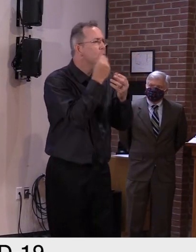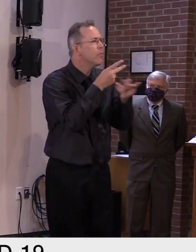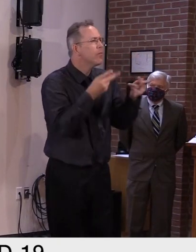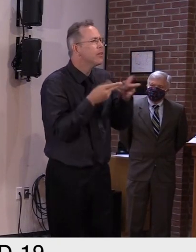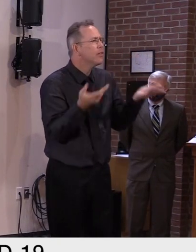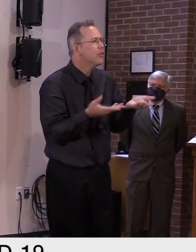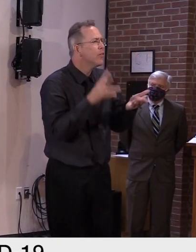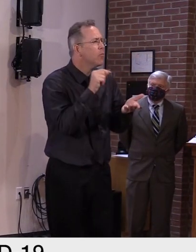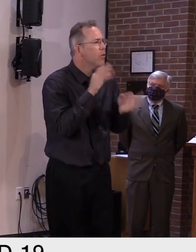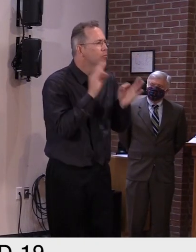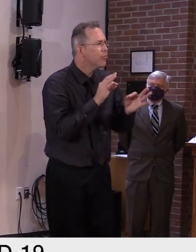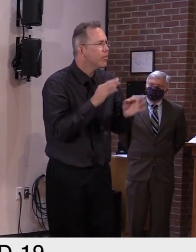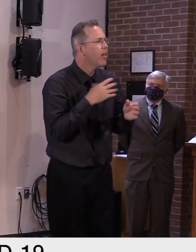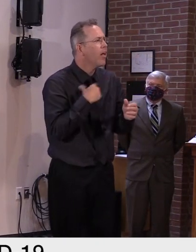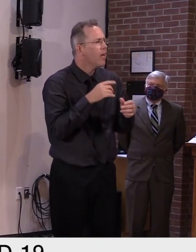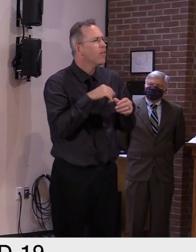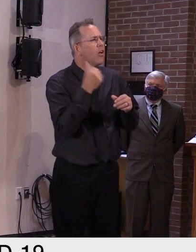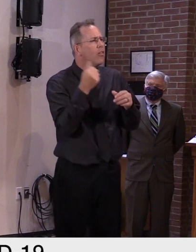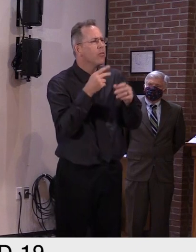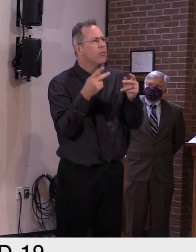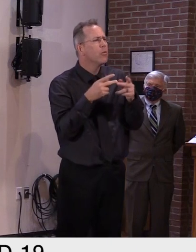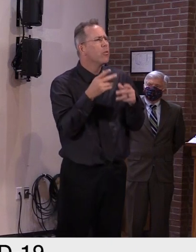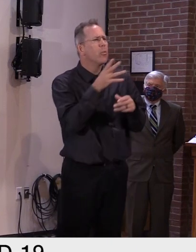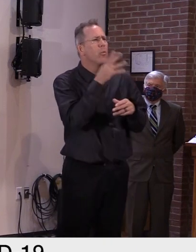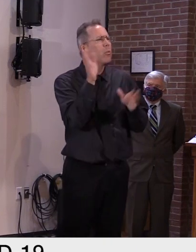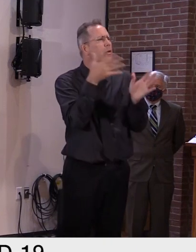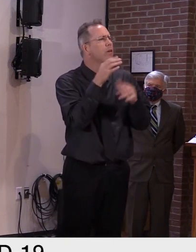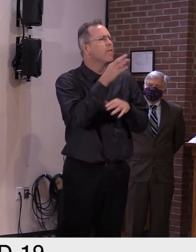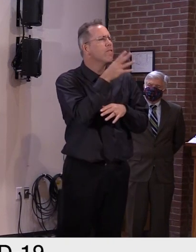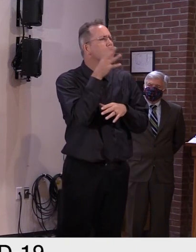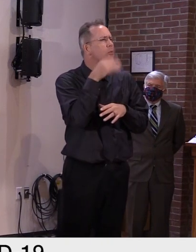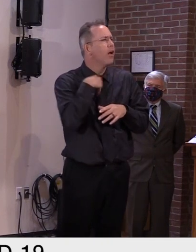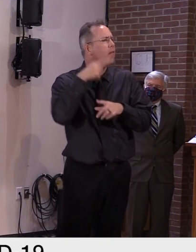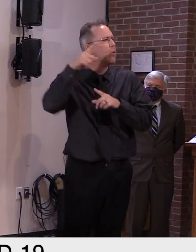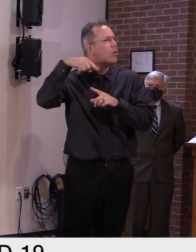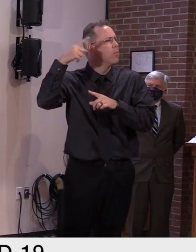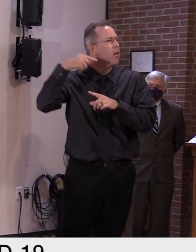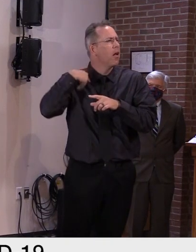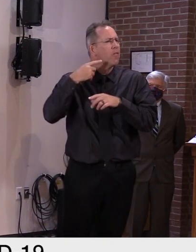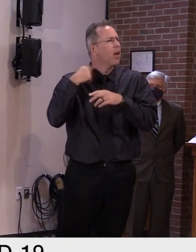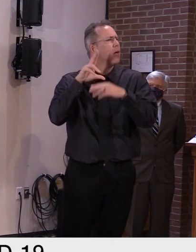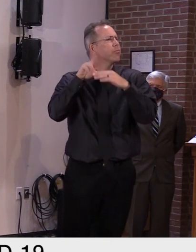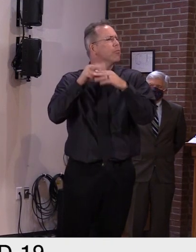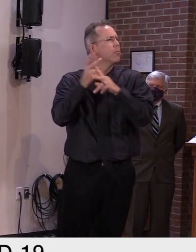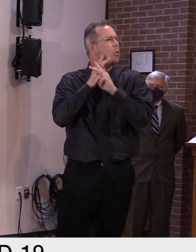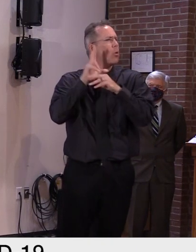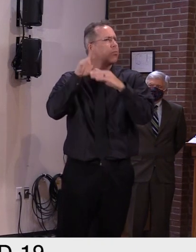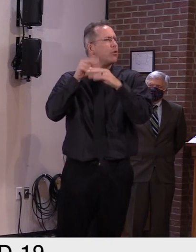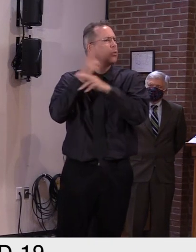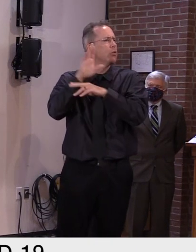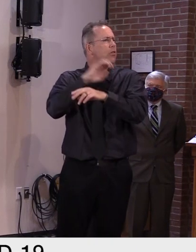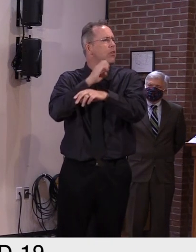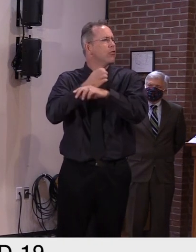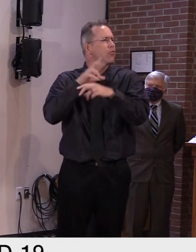So utilizing those sources, I think, would be beneficial in terms of our renewable energy